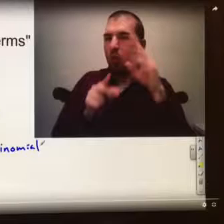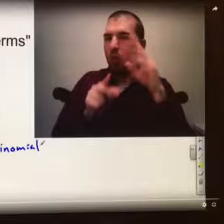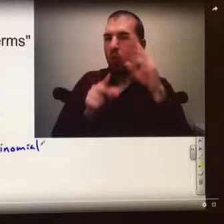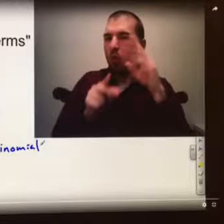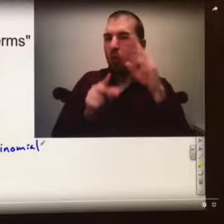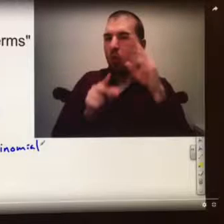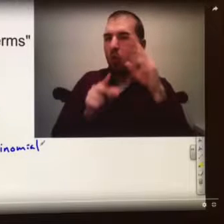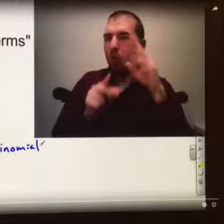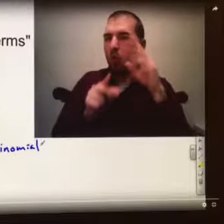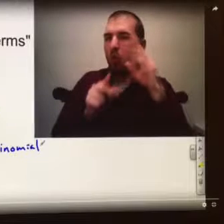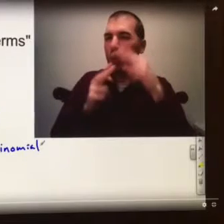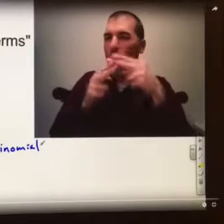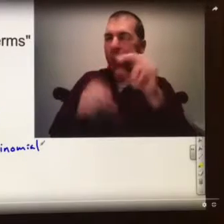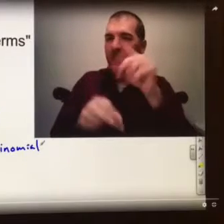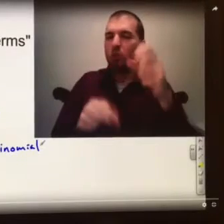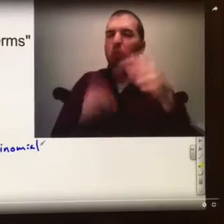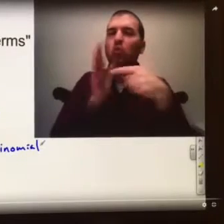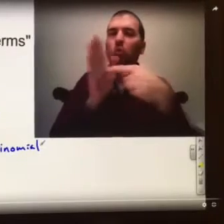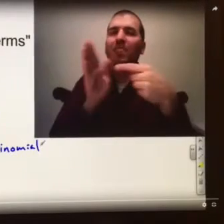these.